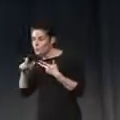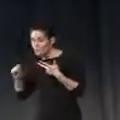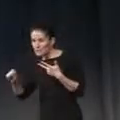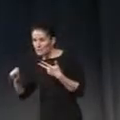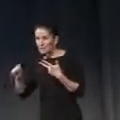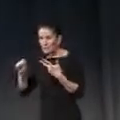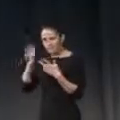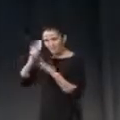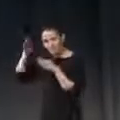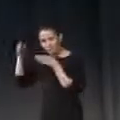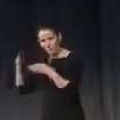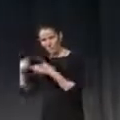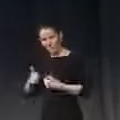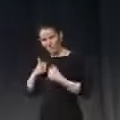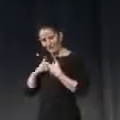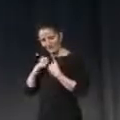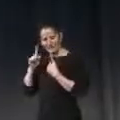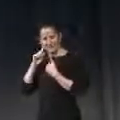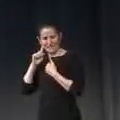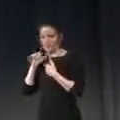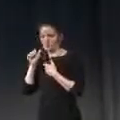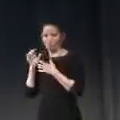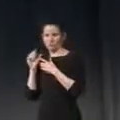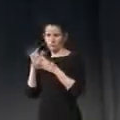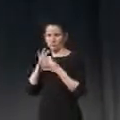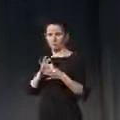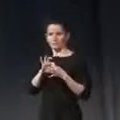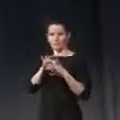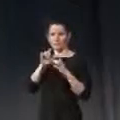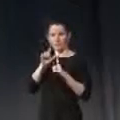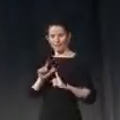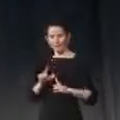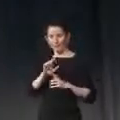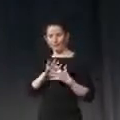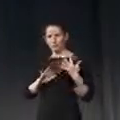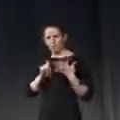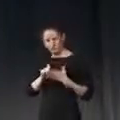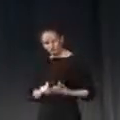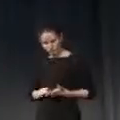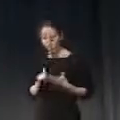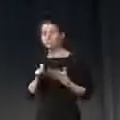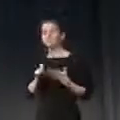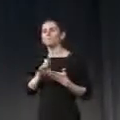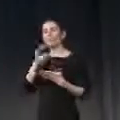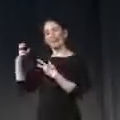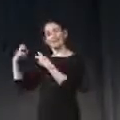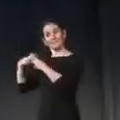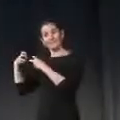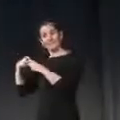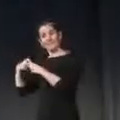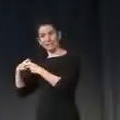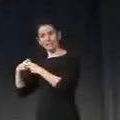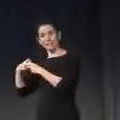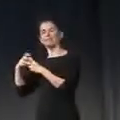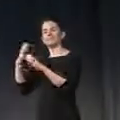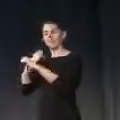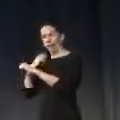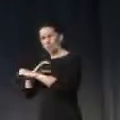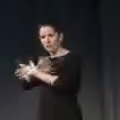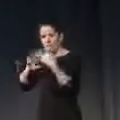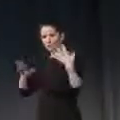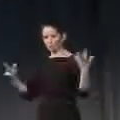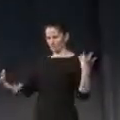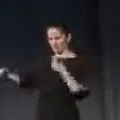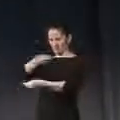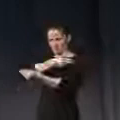living sounds over dead letters, and acoustical research in physics informed by calculus. Sound was understood to be